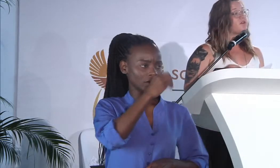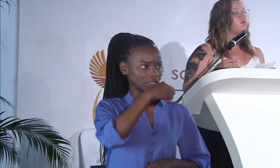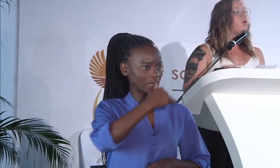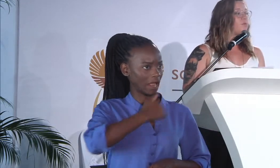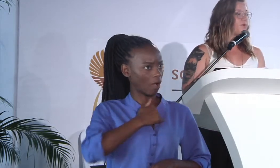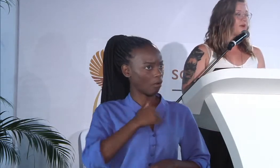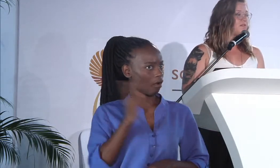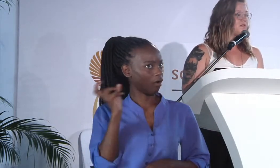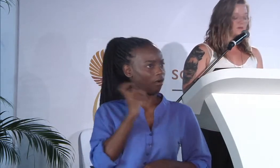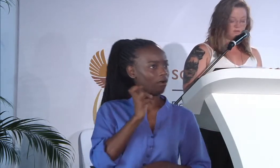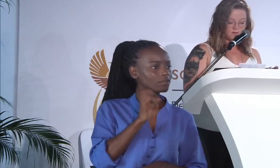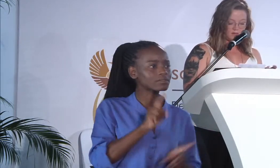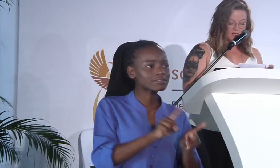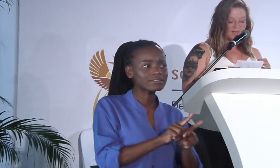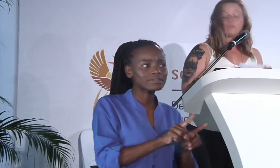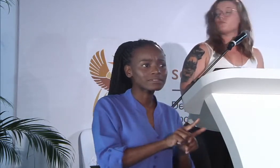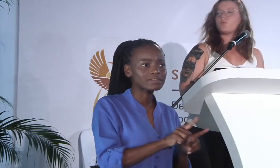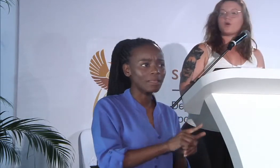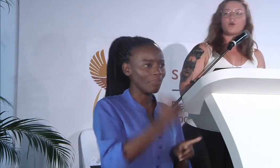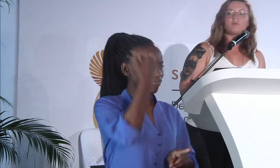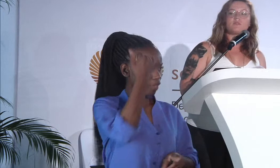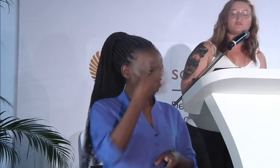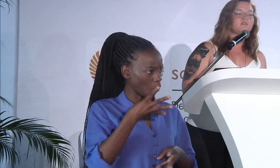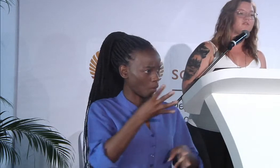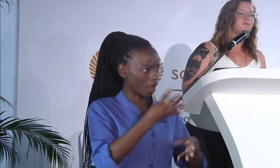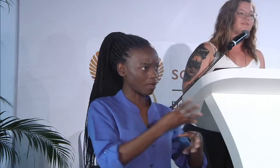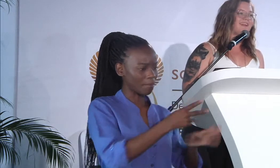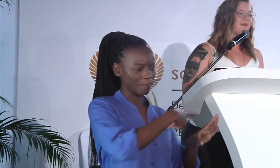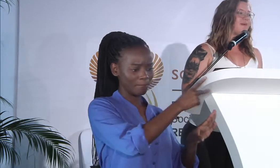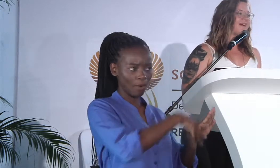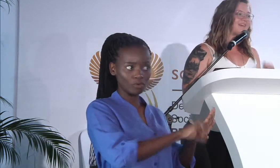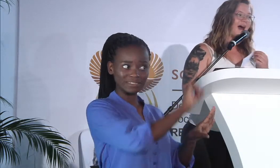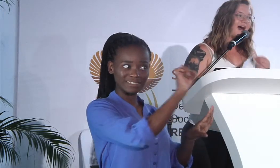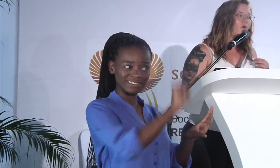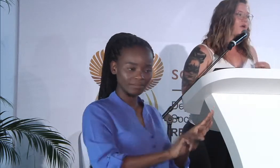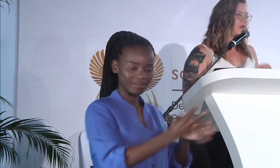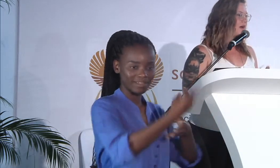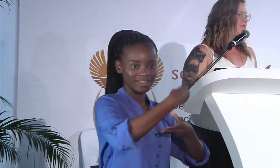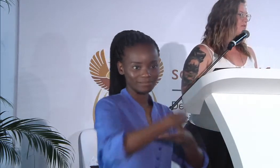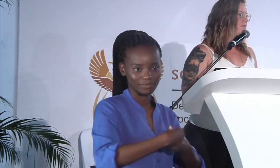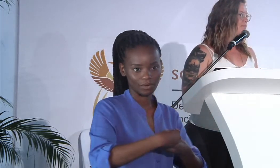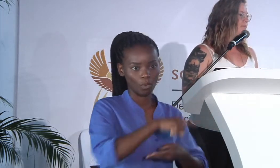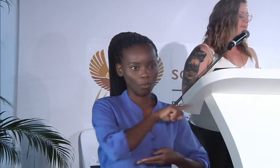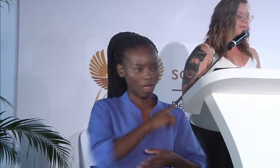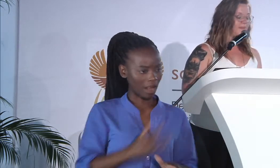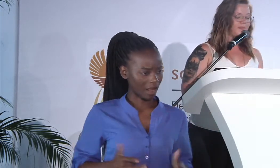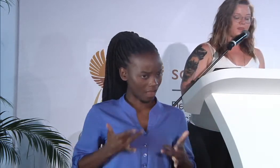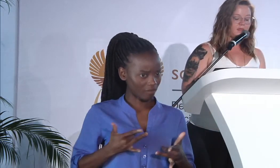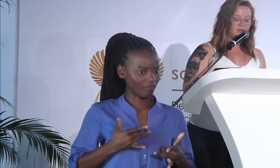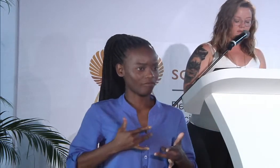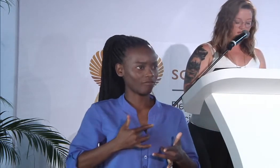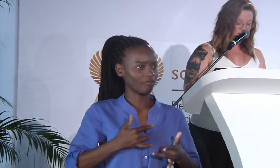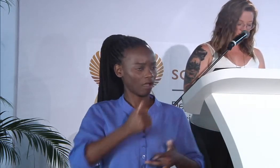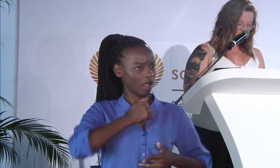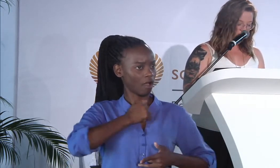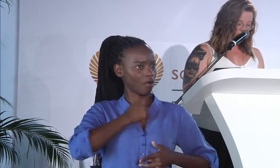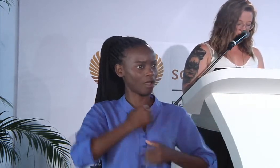are incorporated into programs and systems that impact our lives.